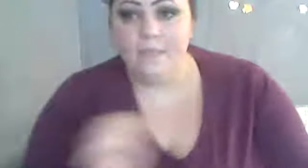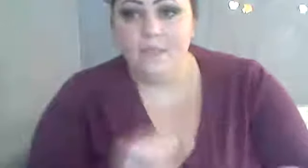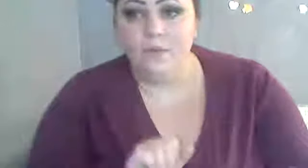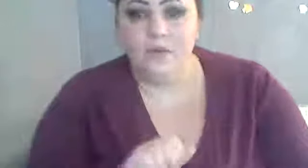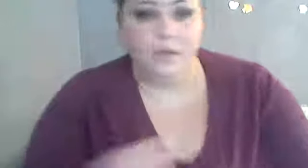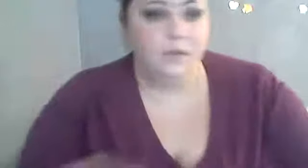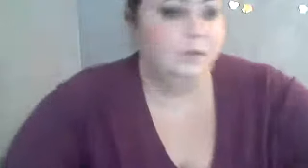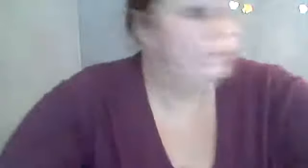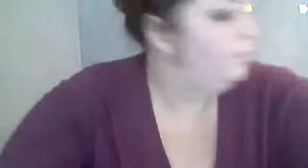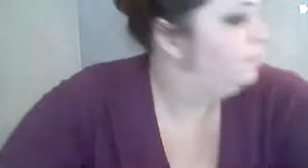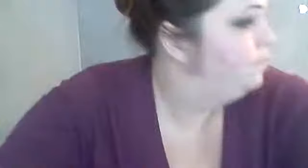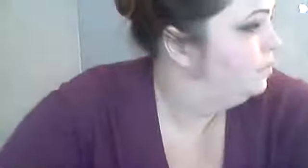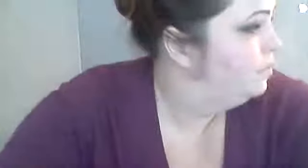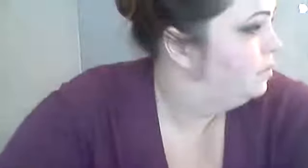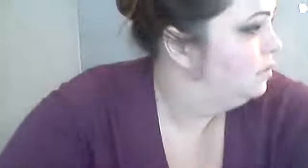That work? No?